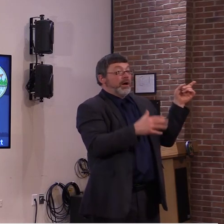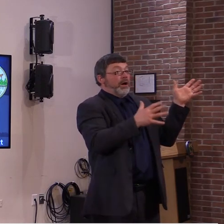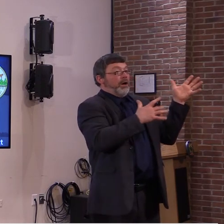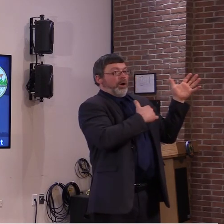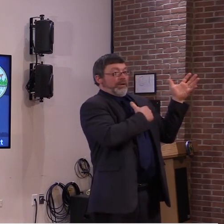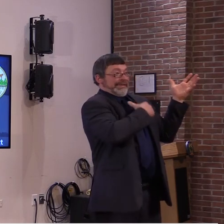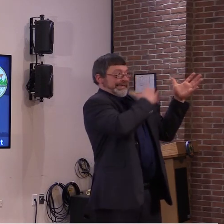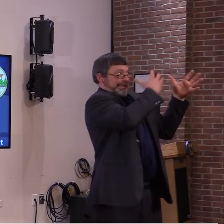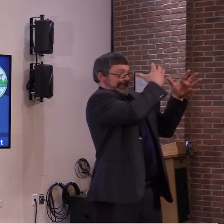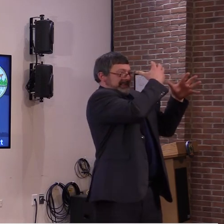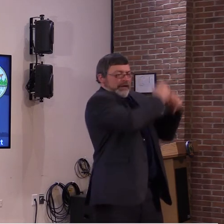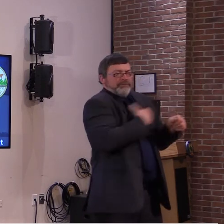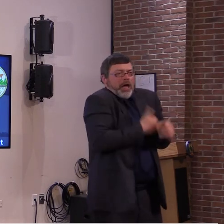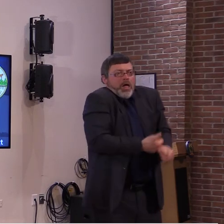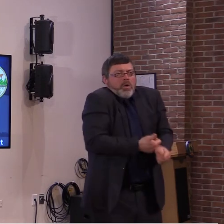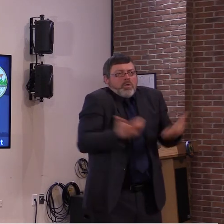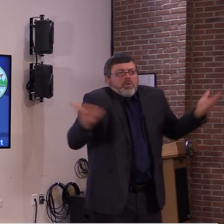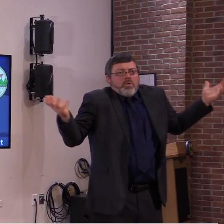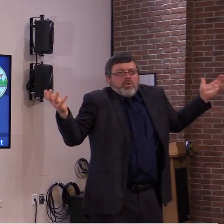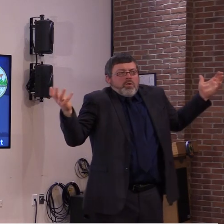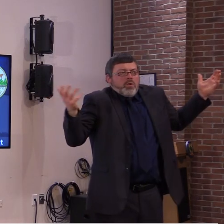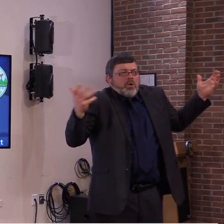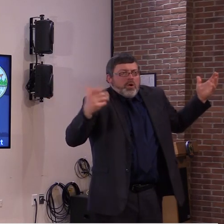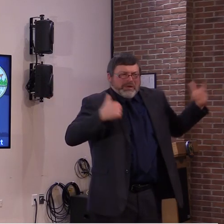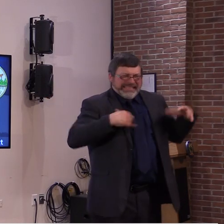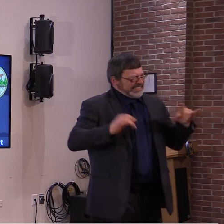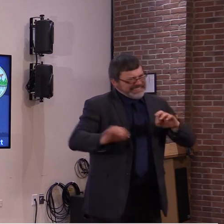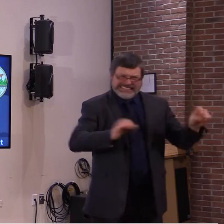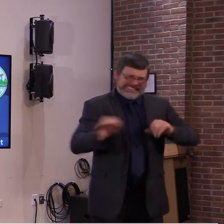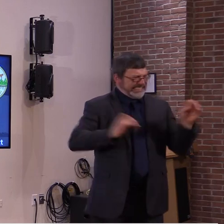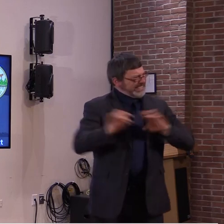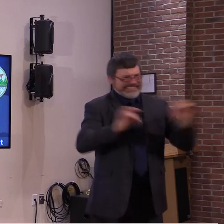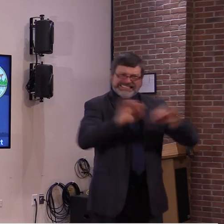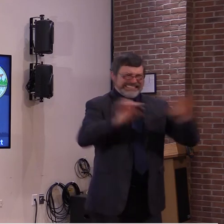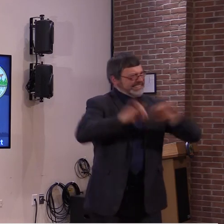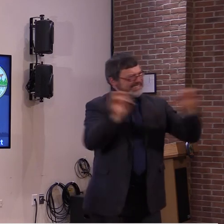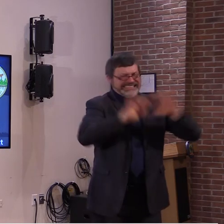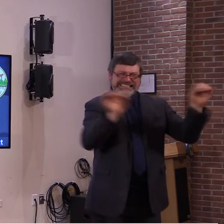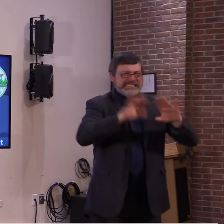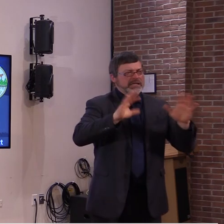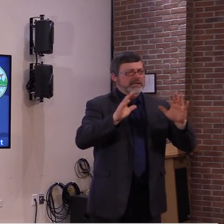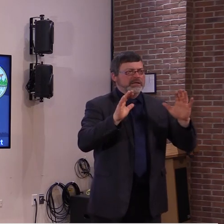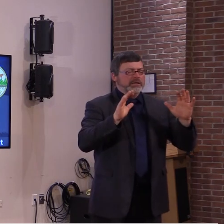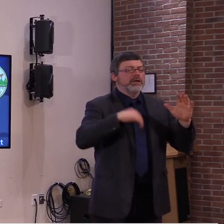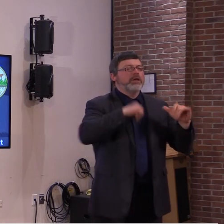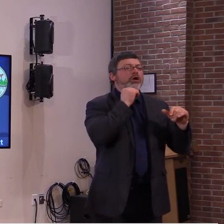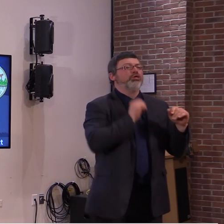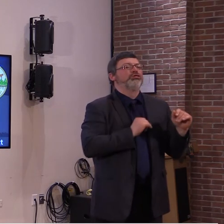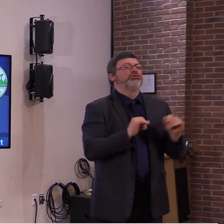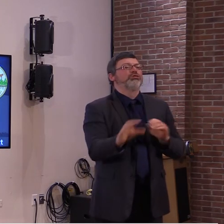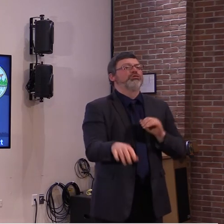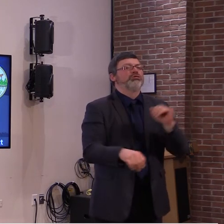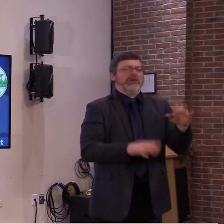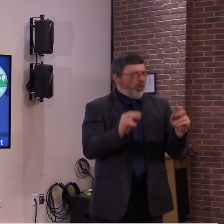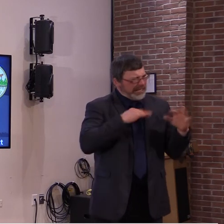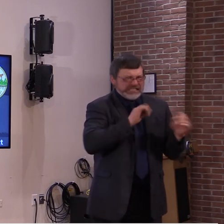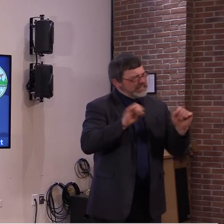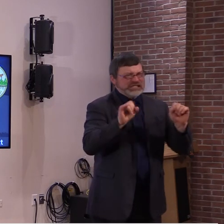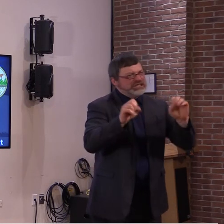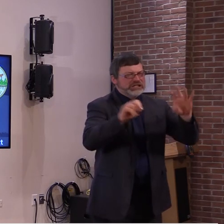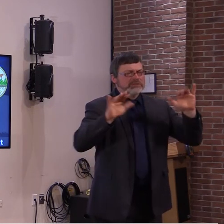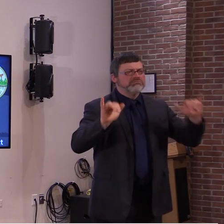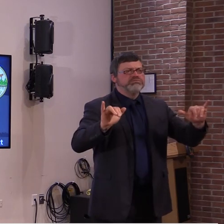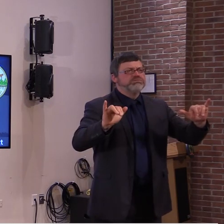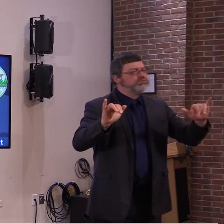reporting aspect of it. We probably are higher than 17,000, but there is lag time in the reporting. And the